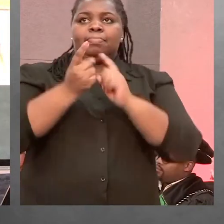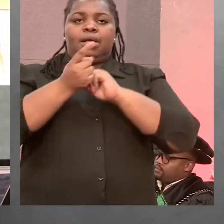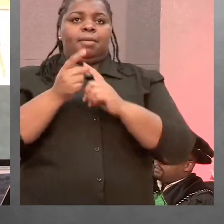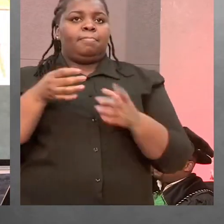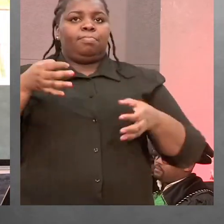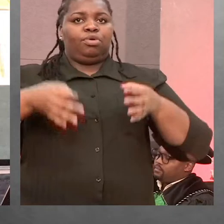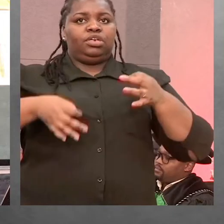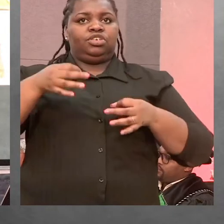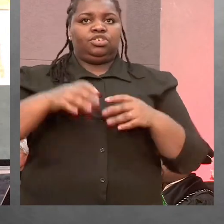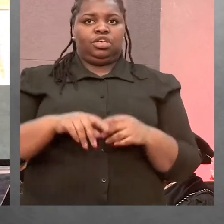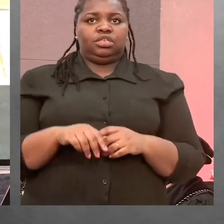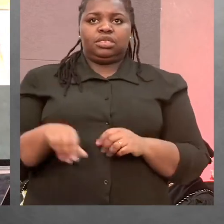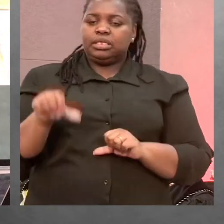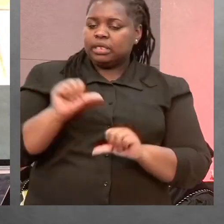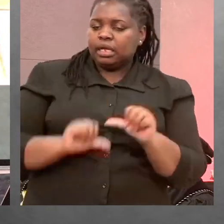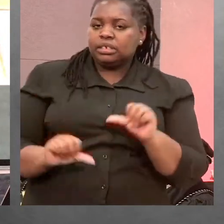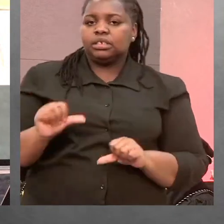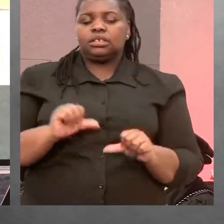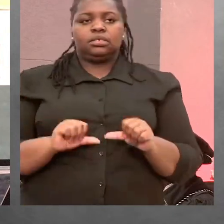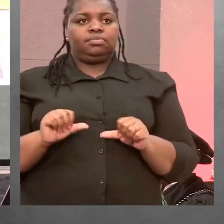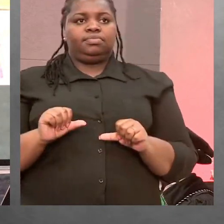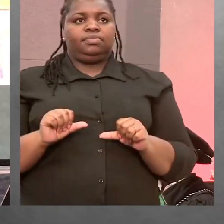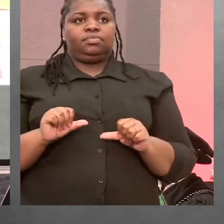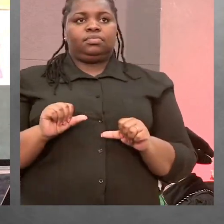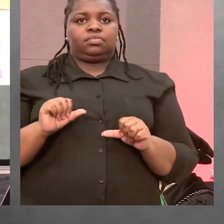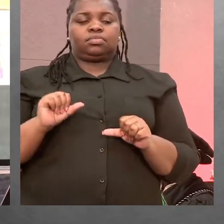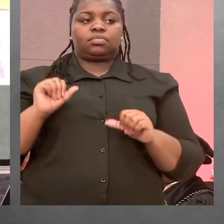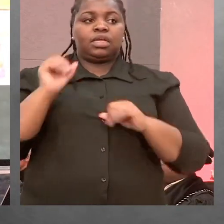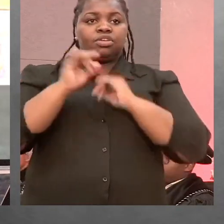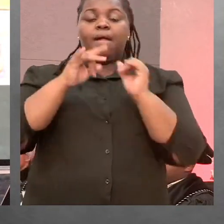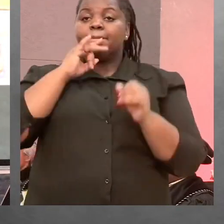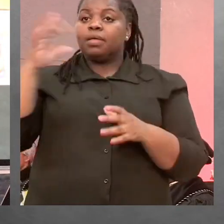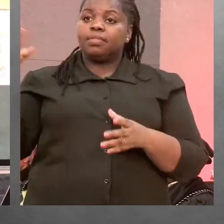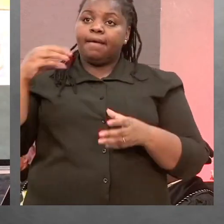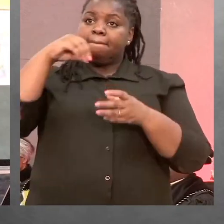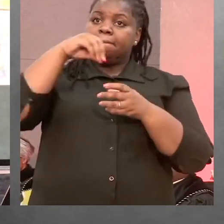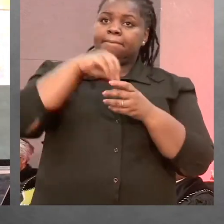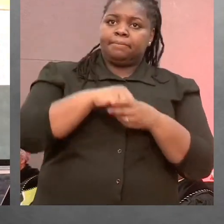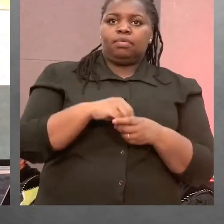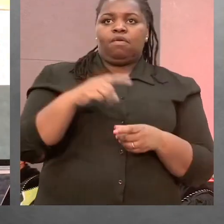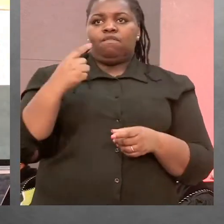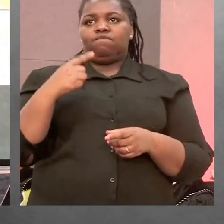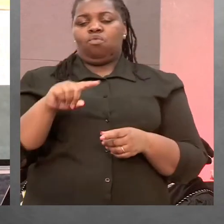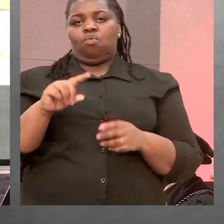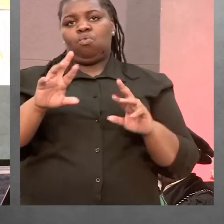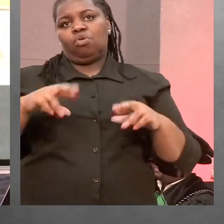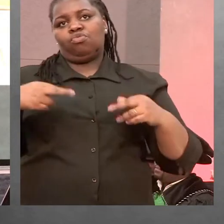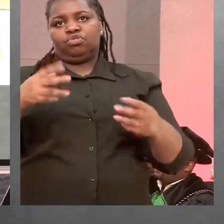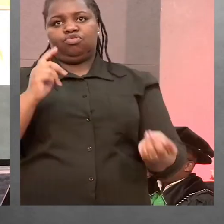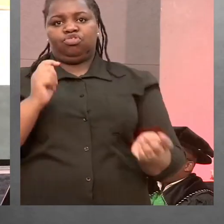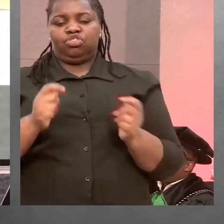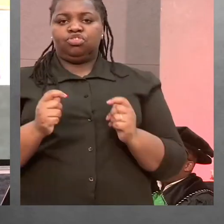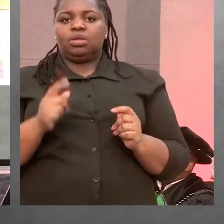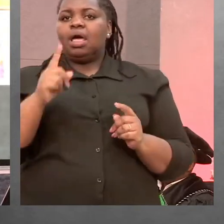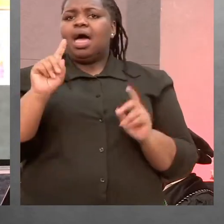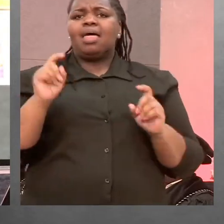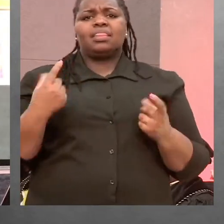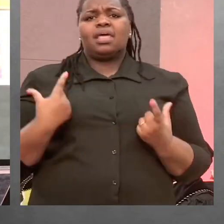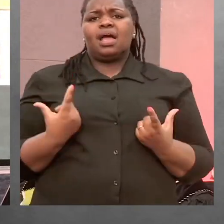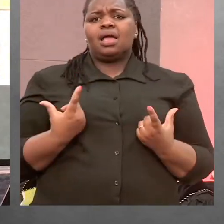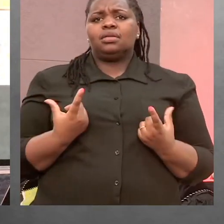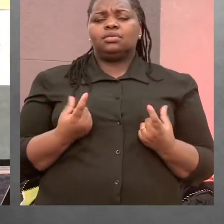politicians, scientists, industrialists who ushered in the Industrial Revolution. They could not do